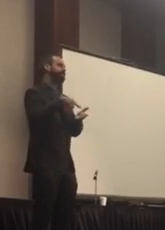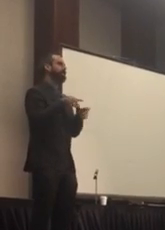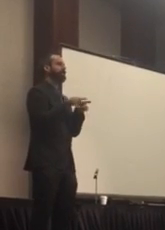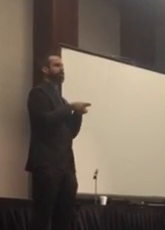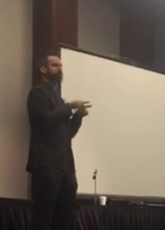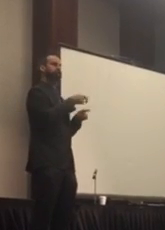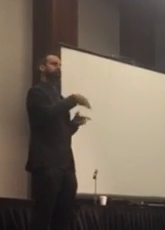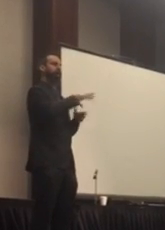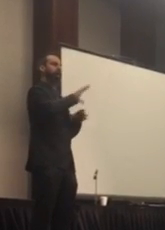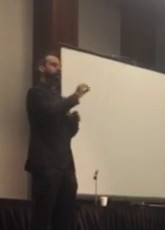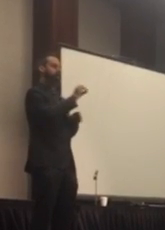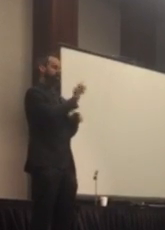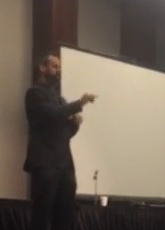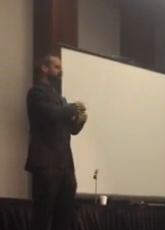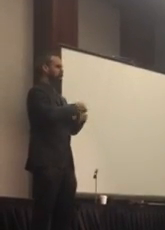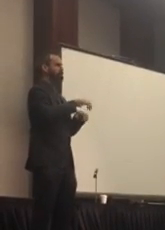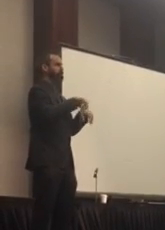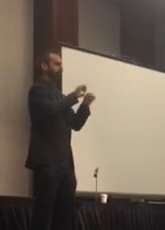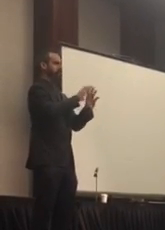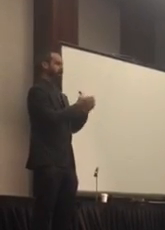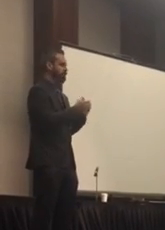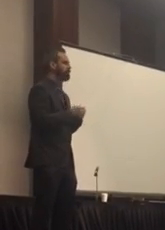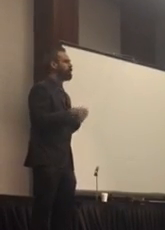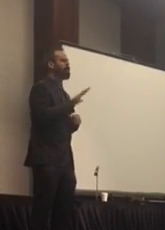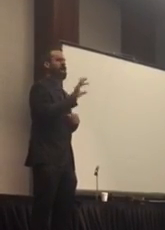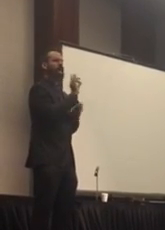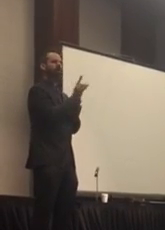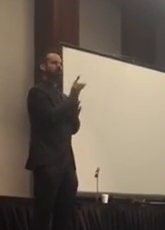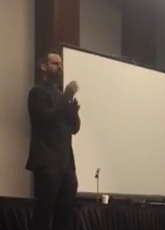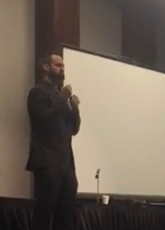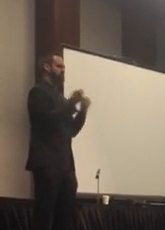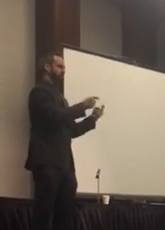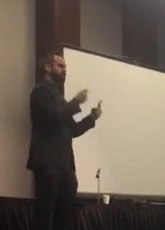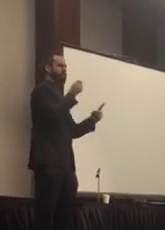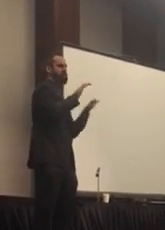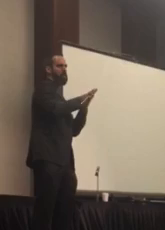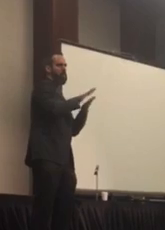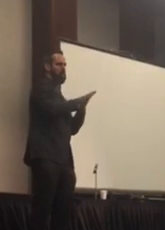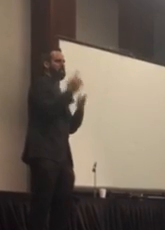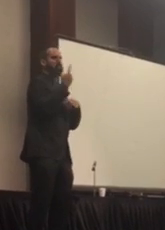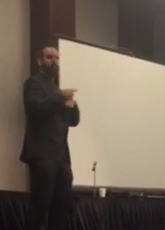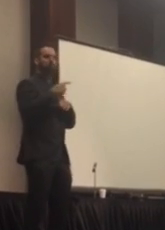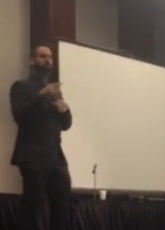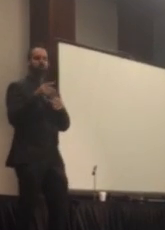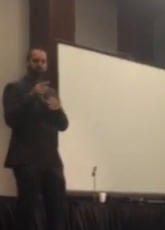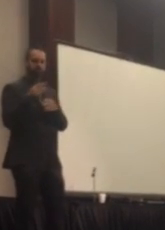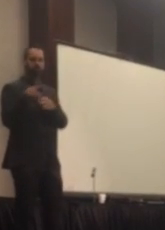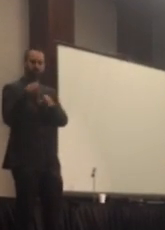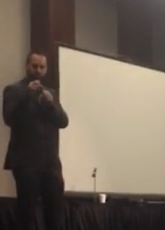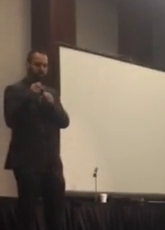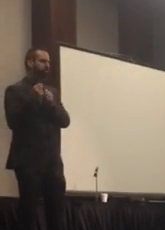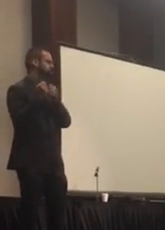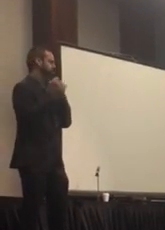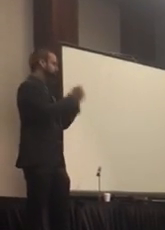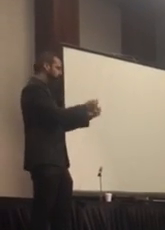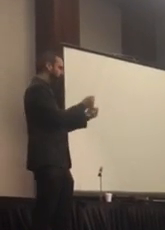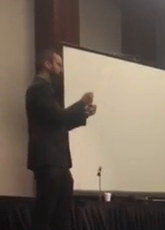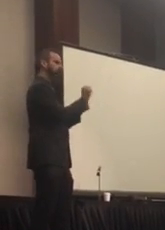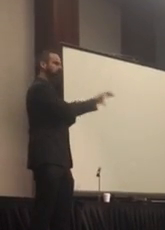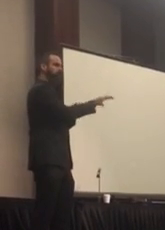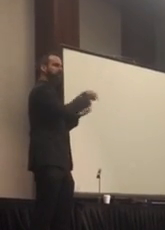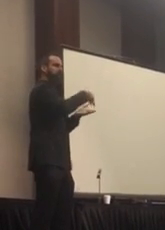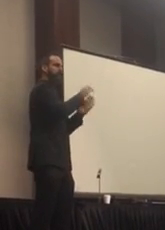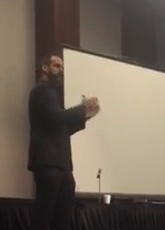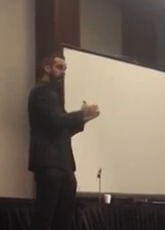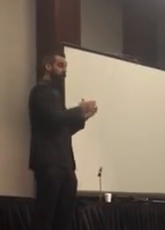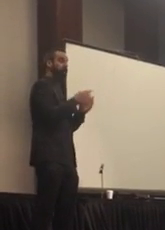dance company at the time, and it's about an 8-minute drive from their school. So one day after school, I'm driving them to dance, and to